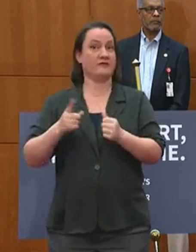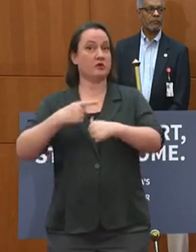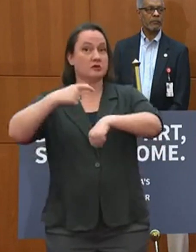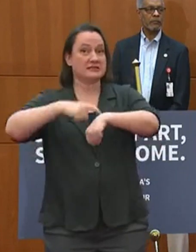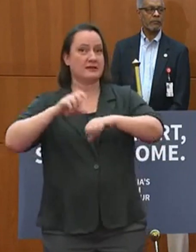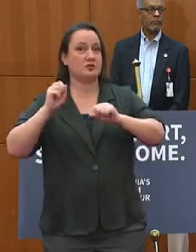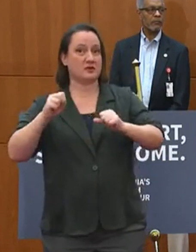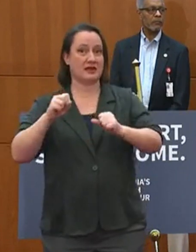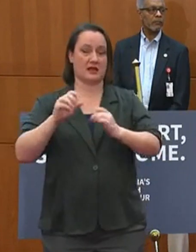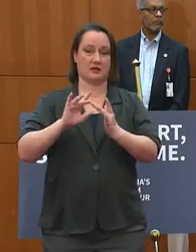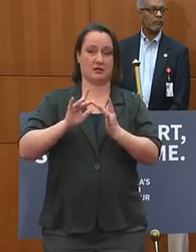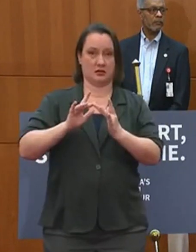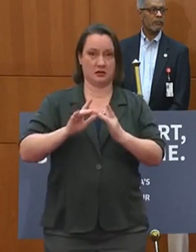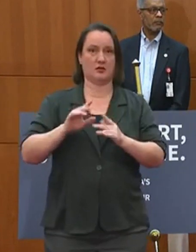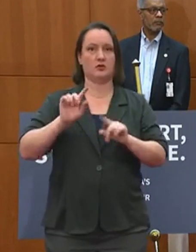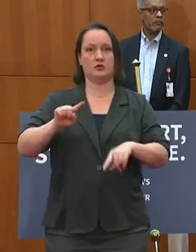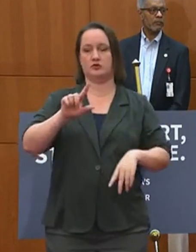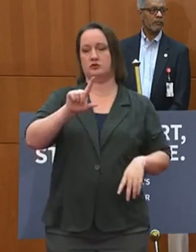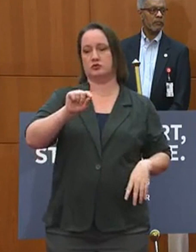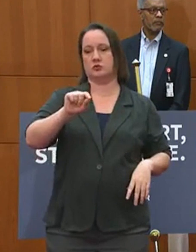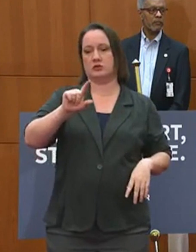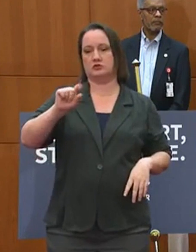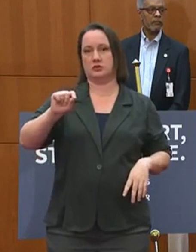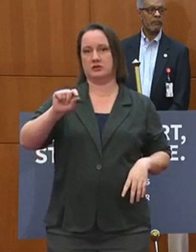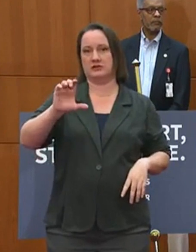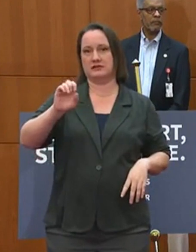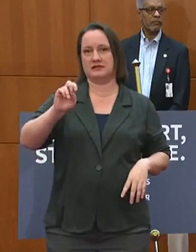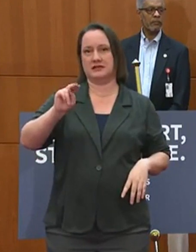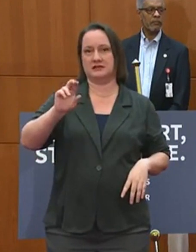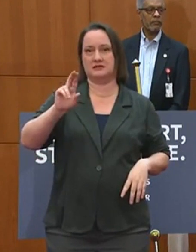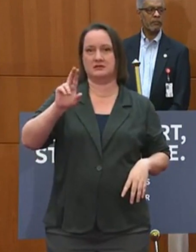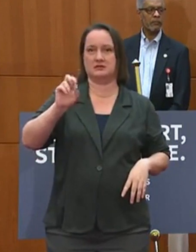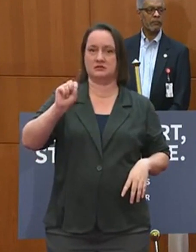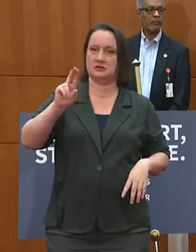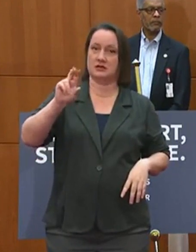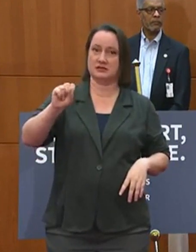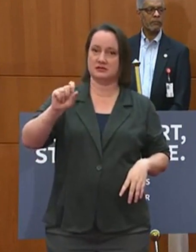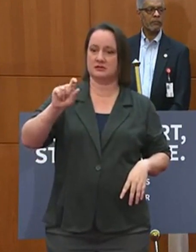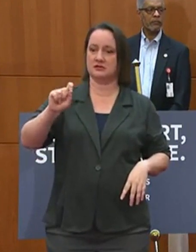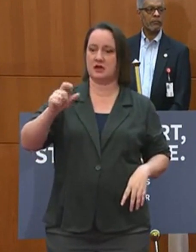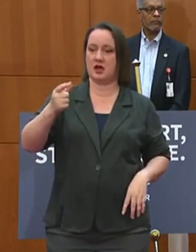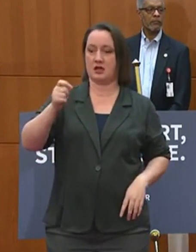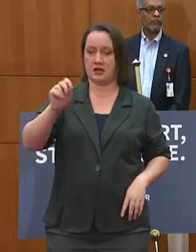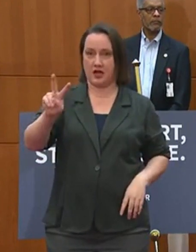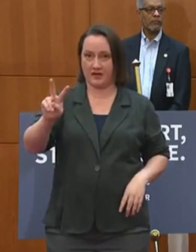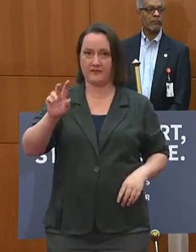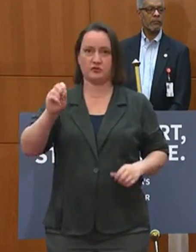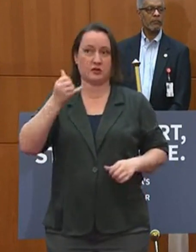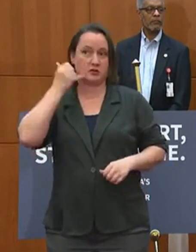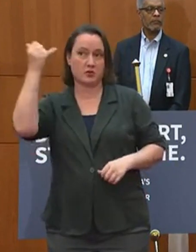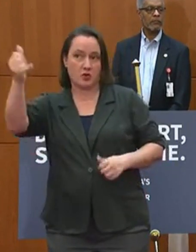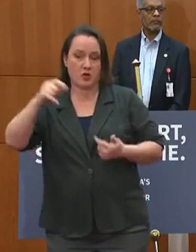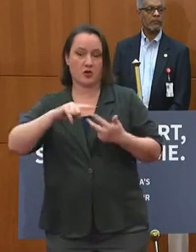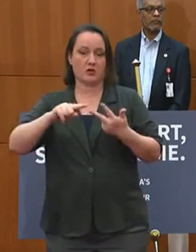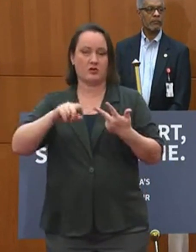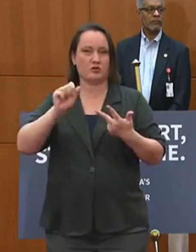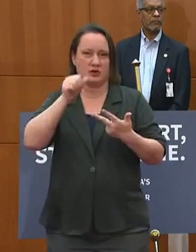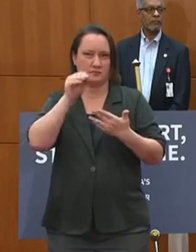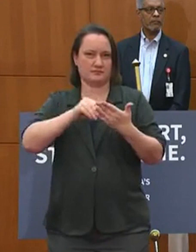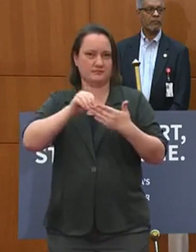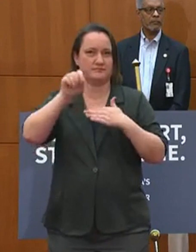online by visiting 2020census.gov, by phone, or by mail. Everyone, including children